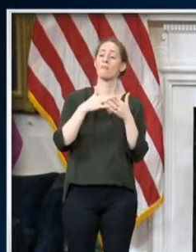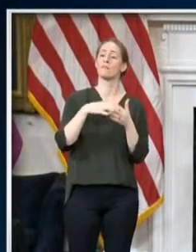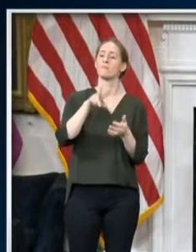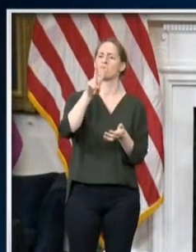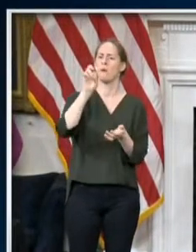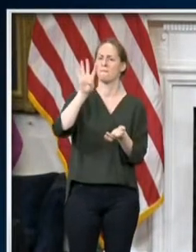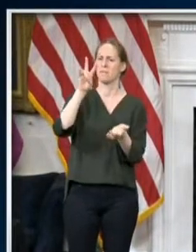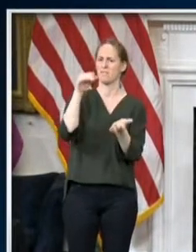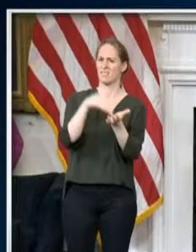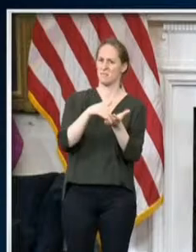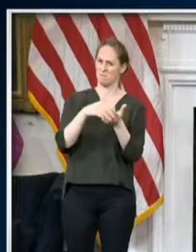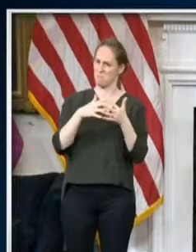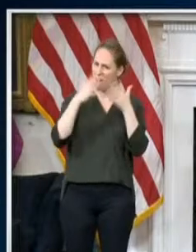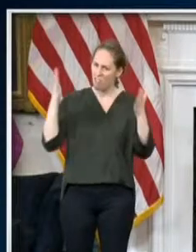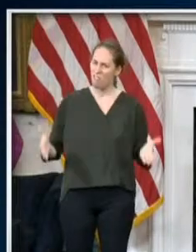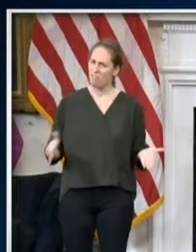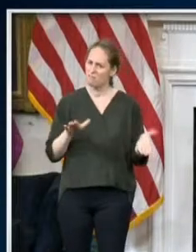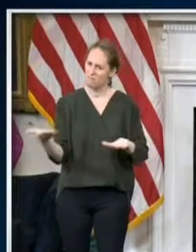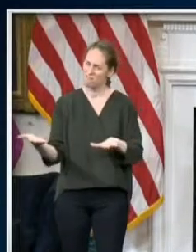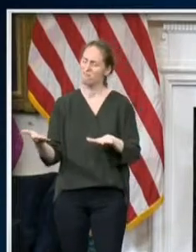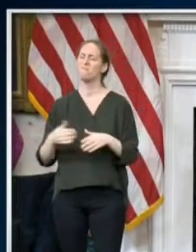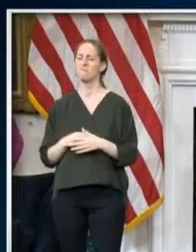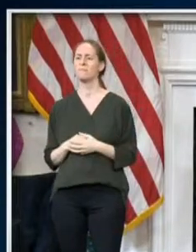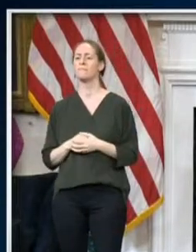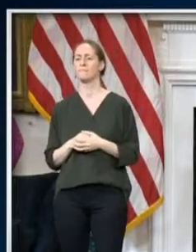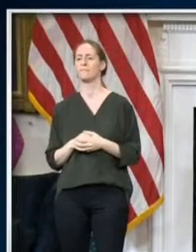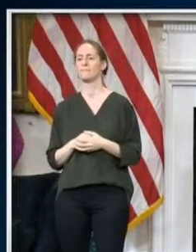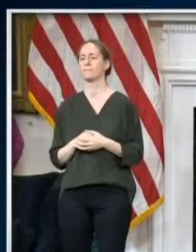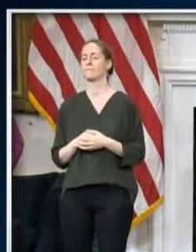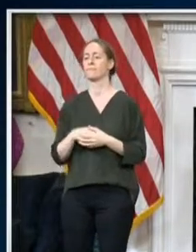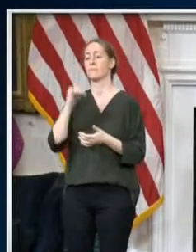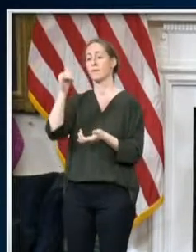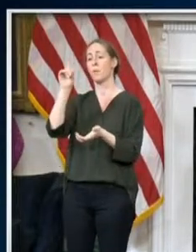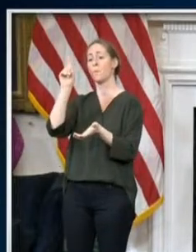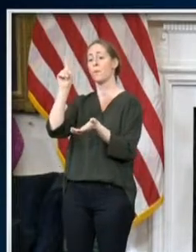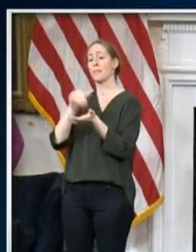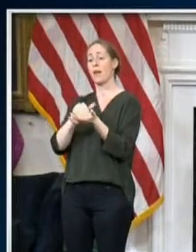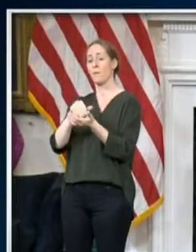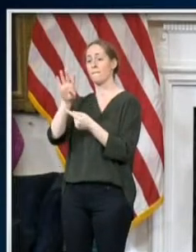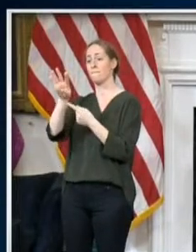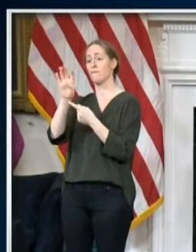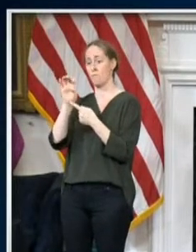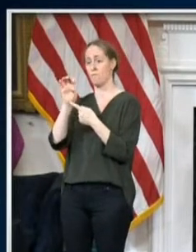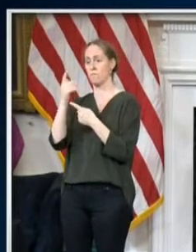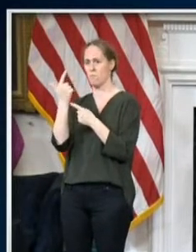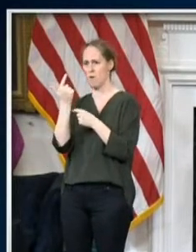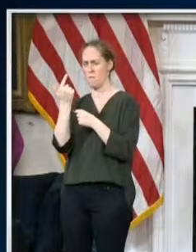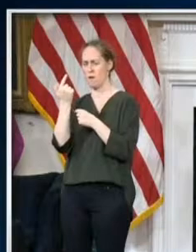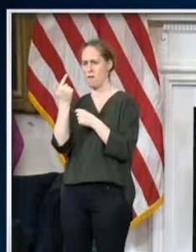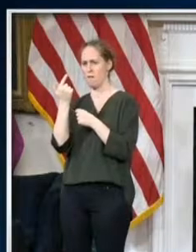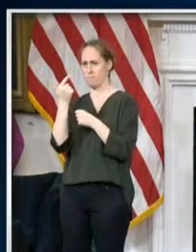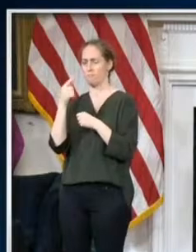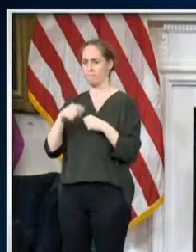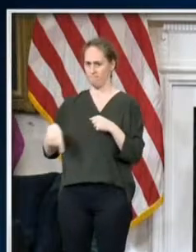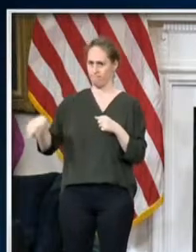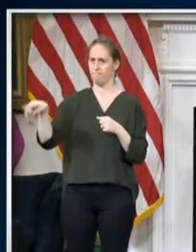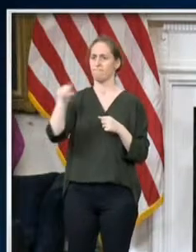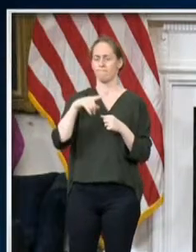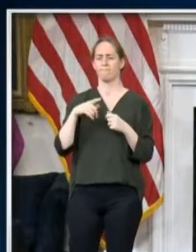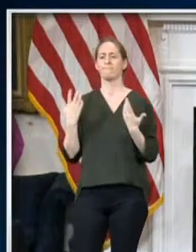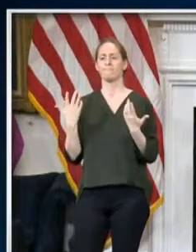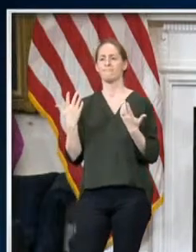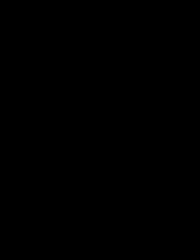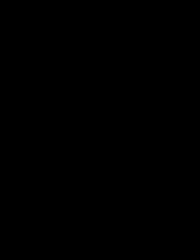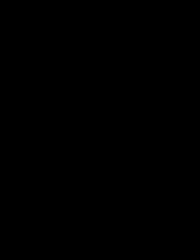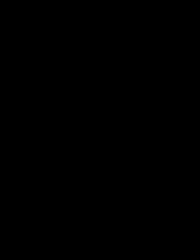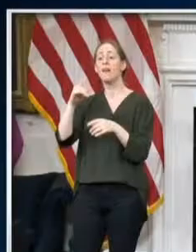Americans. 1,421 Americans, including 12 more Marylanders, died in the past 24